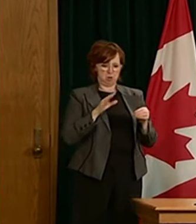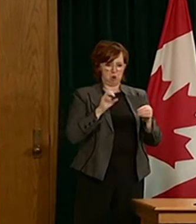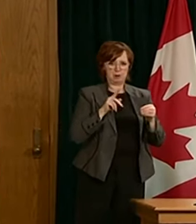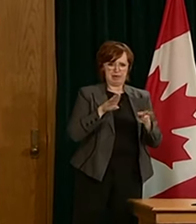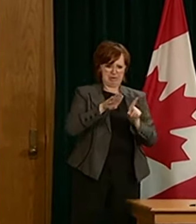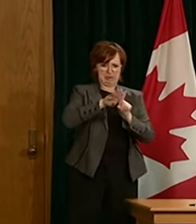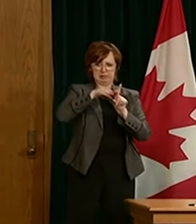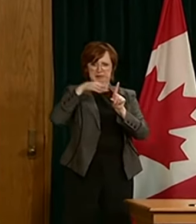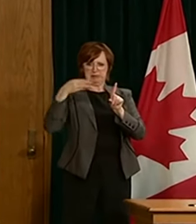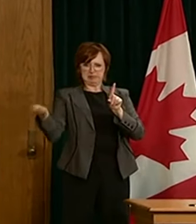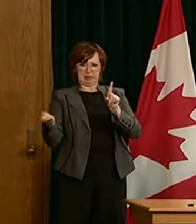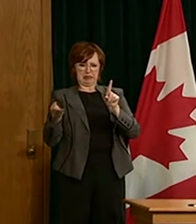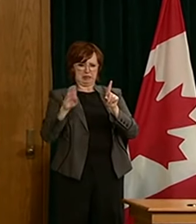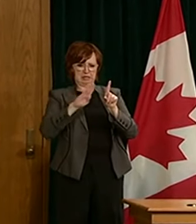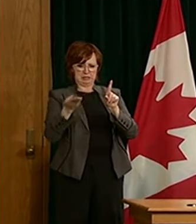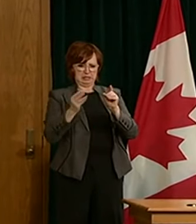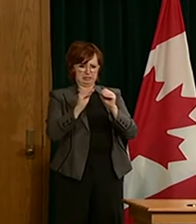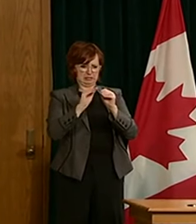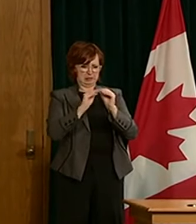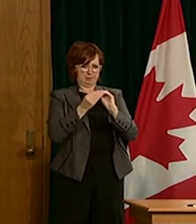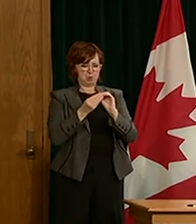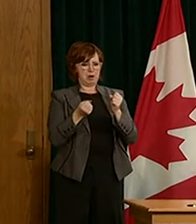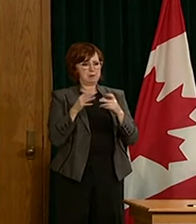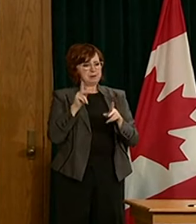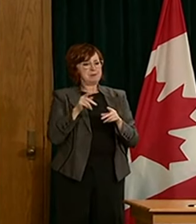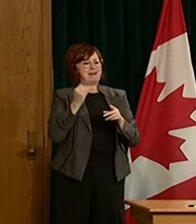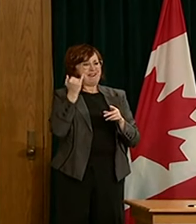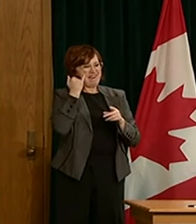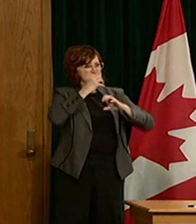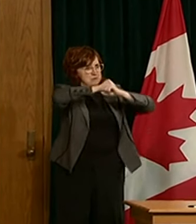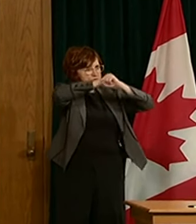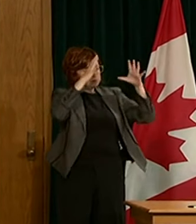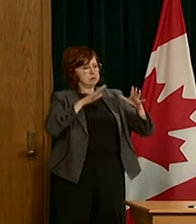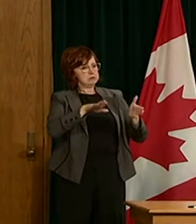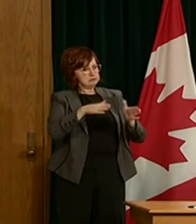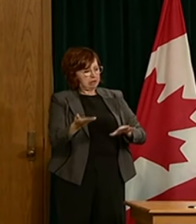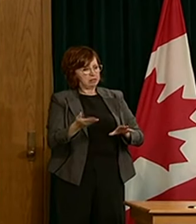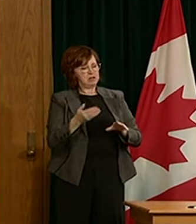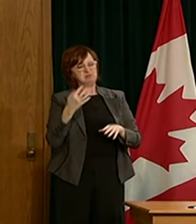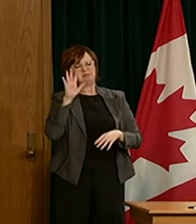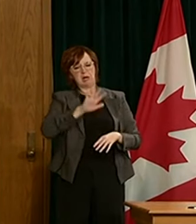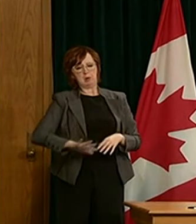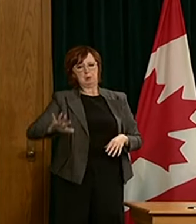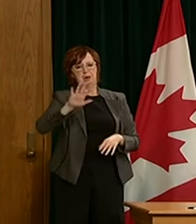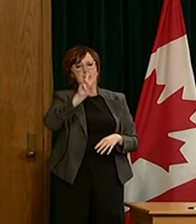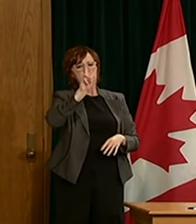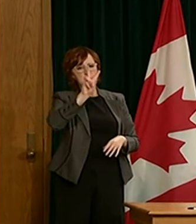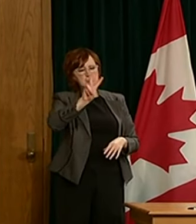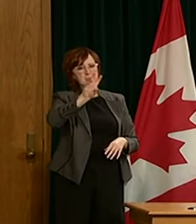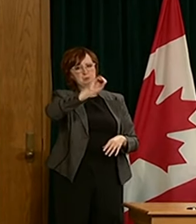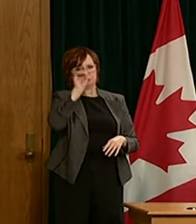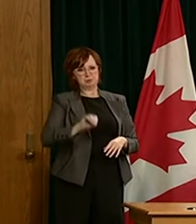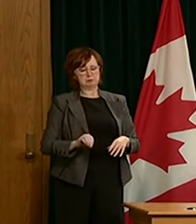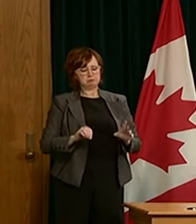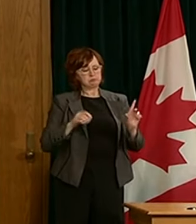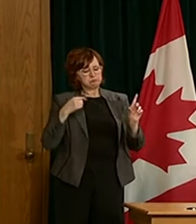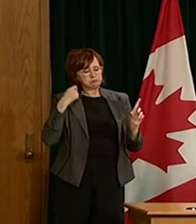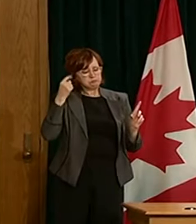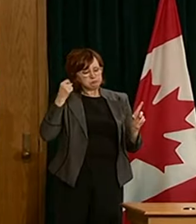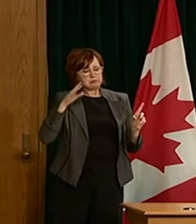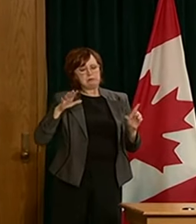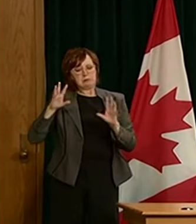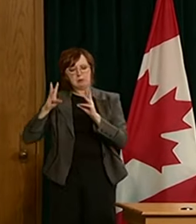seems to hover at around 2% or so. I know that there's been widely differing fatality rates in